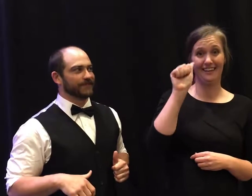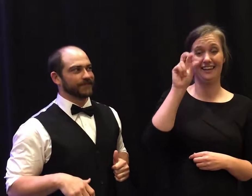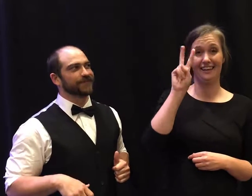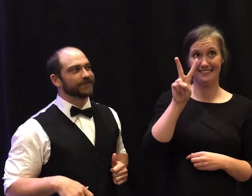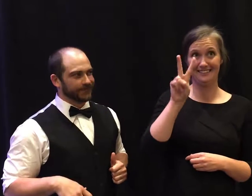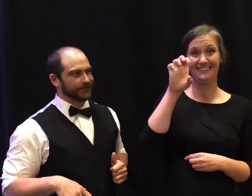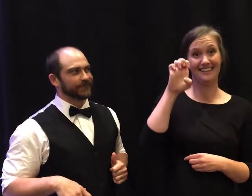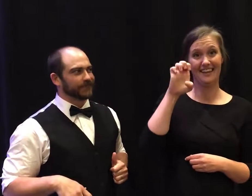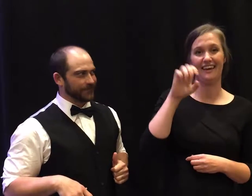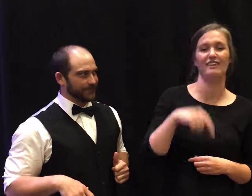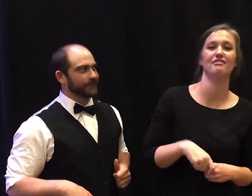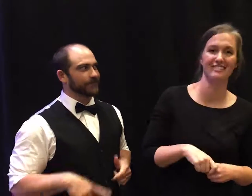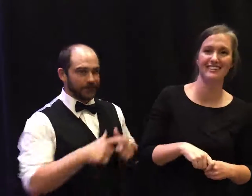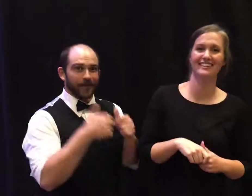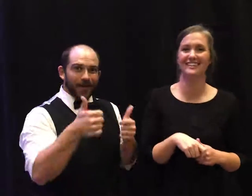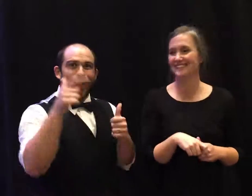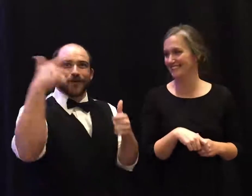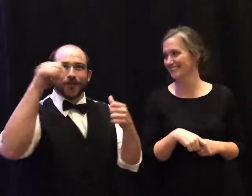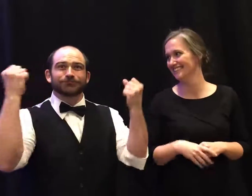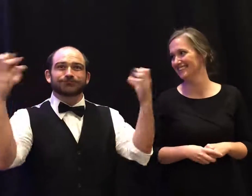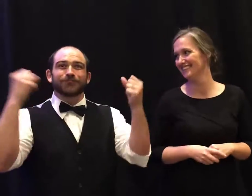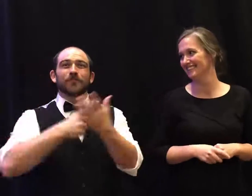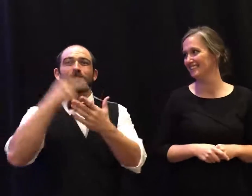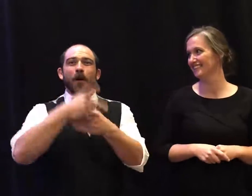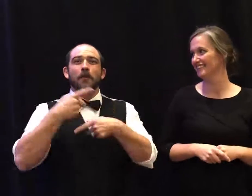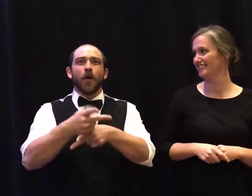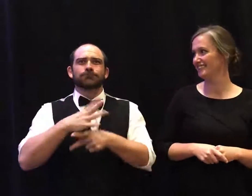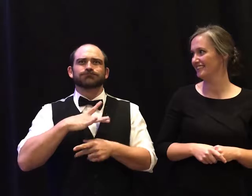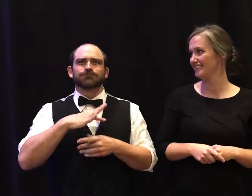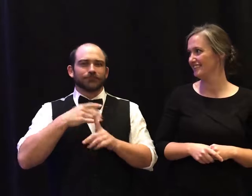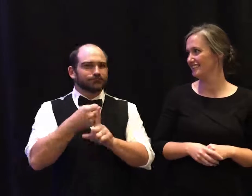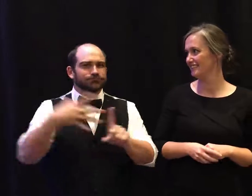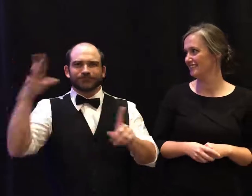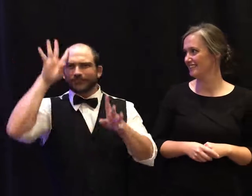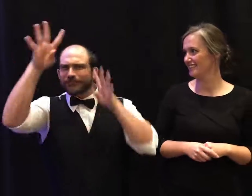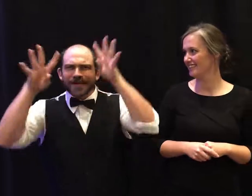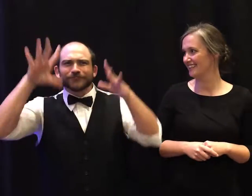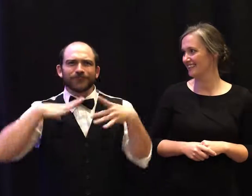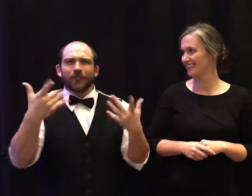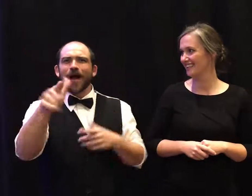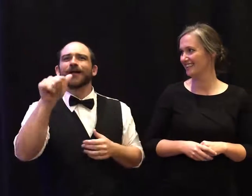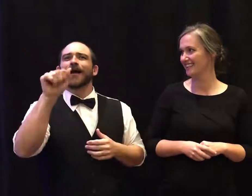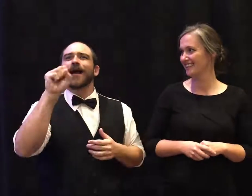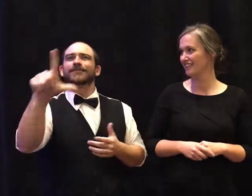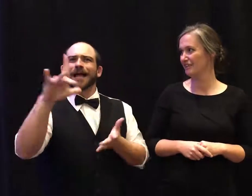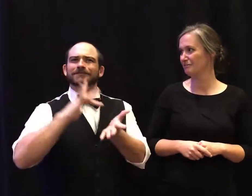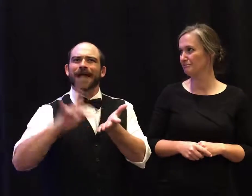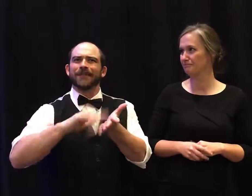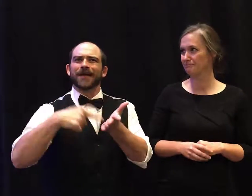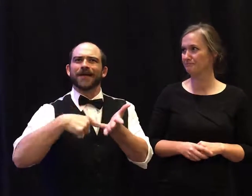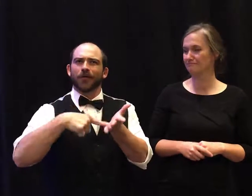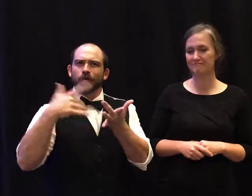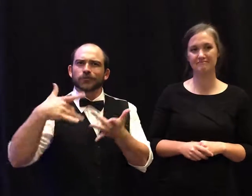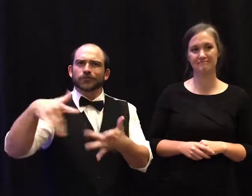At the Crystal Cave. Right, do you guys remember that American Sign Language Innovative Program on tablet,